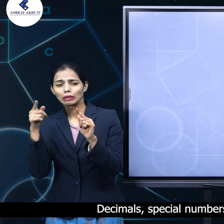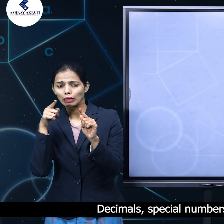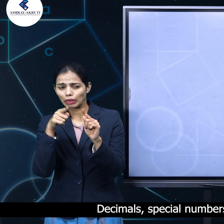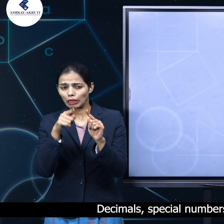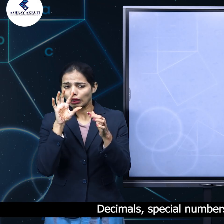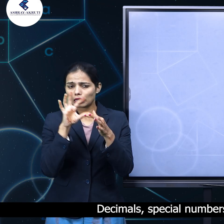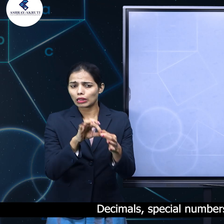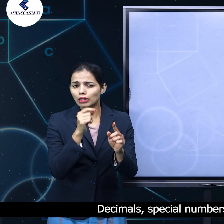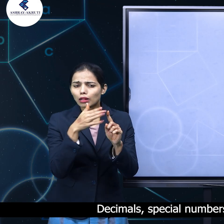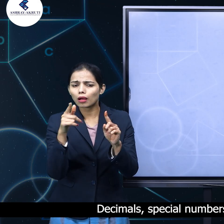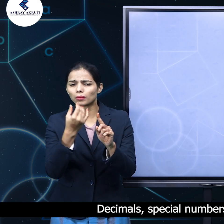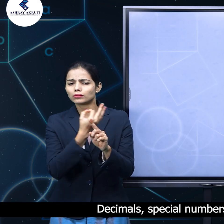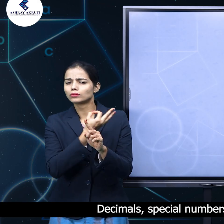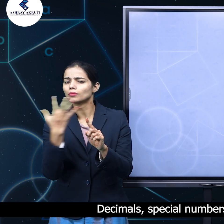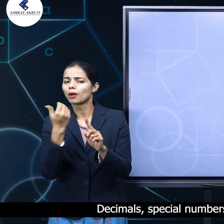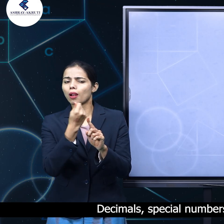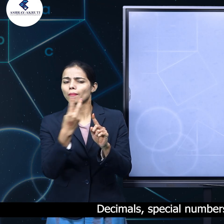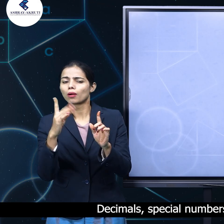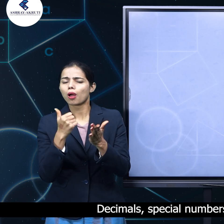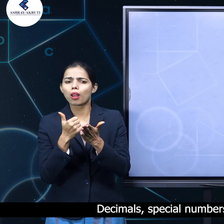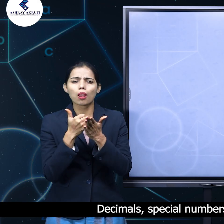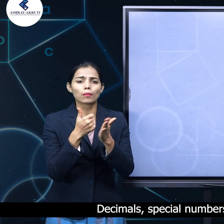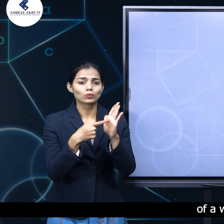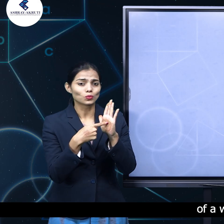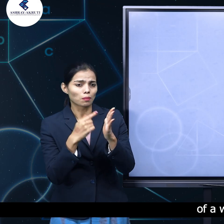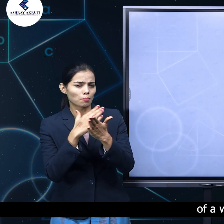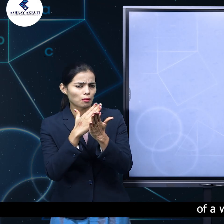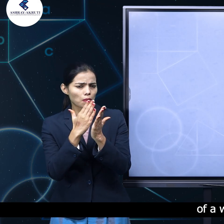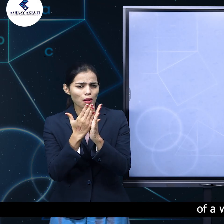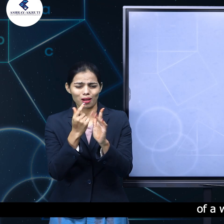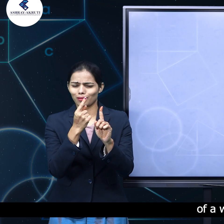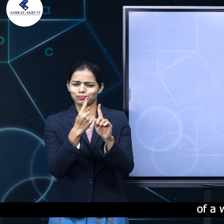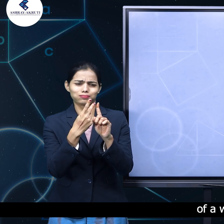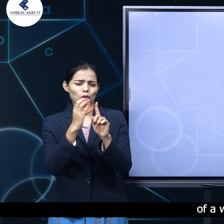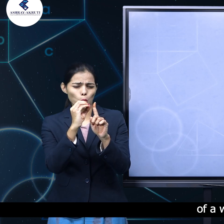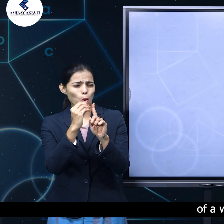Decimals are special numbers that help us show our parts of a whole.